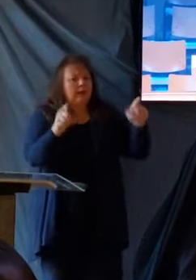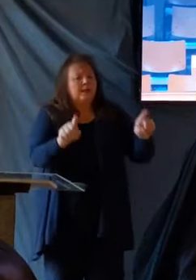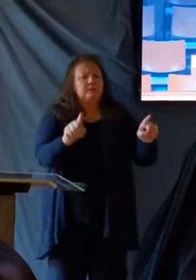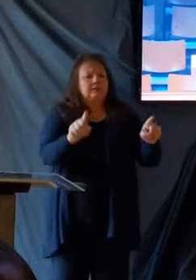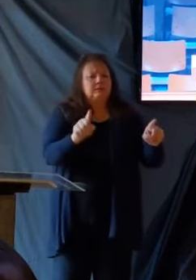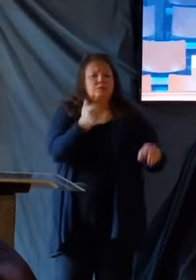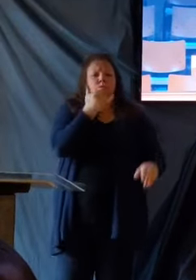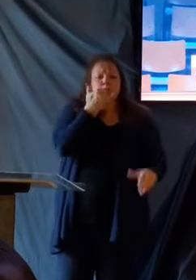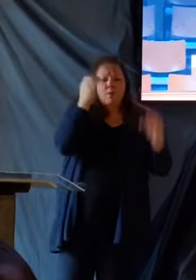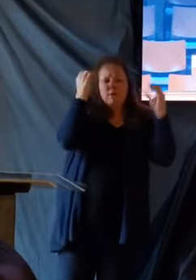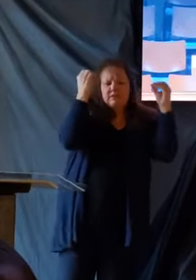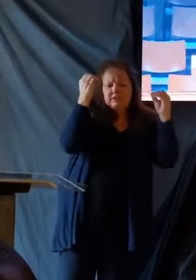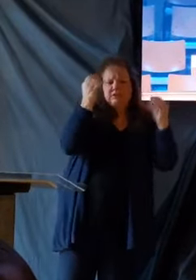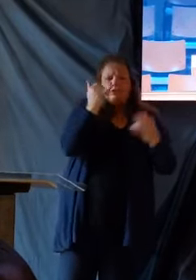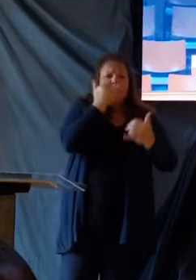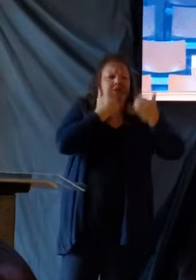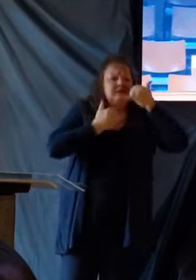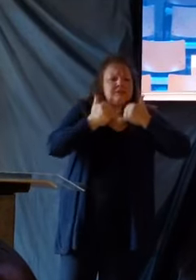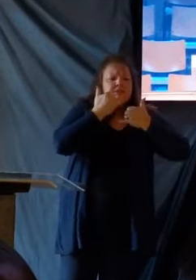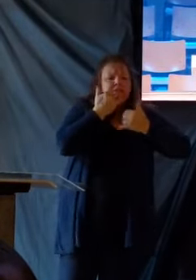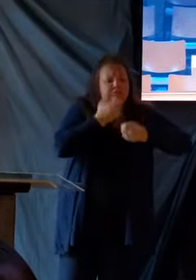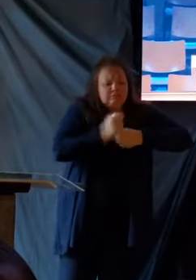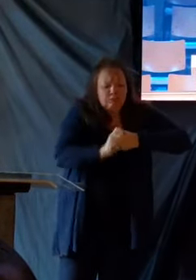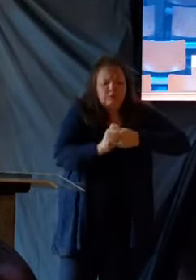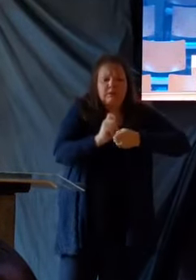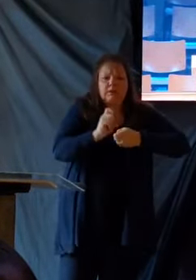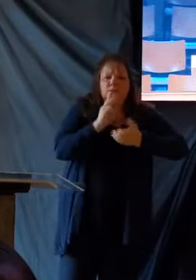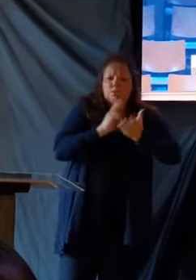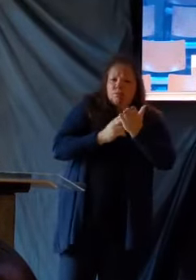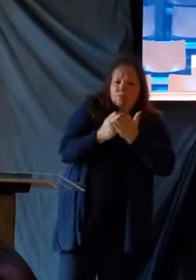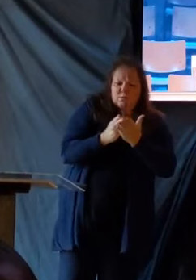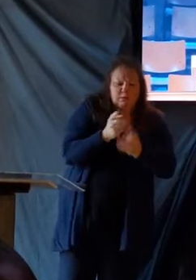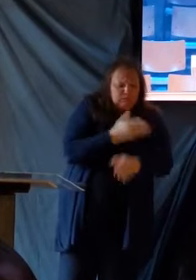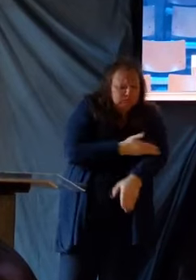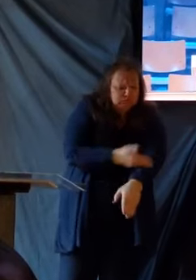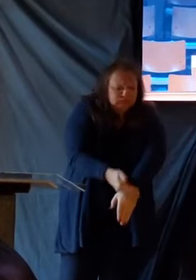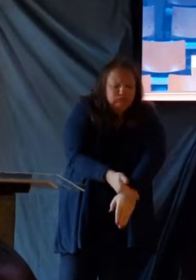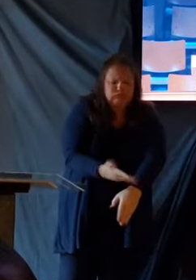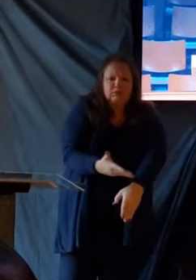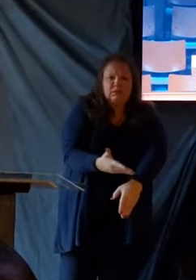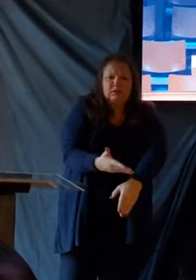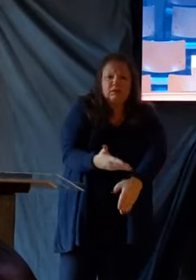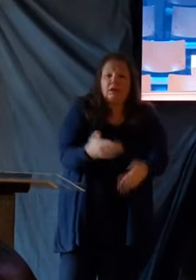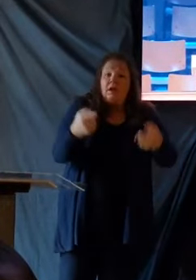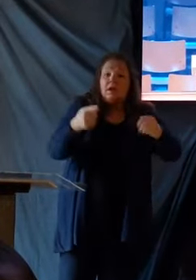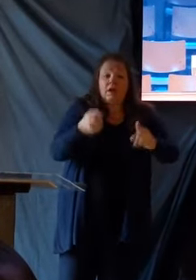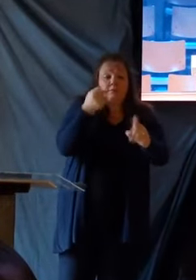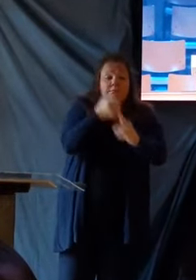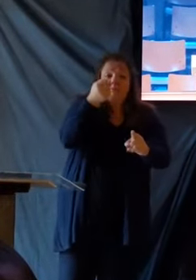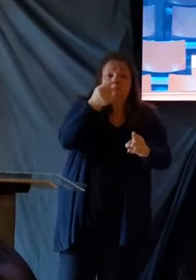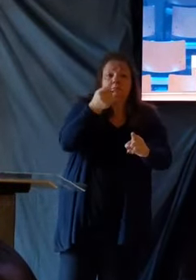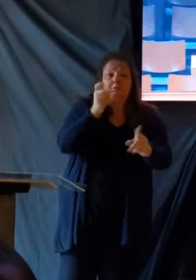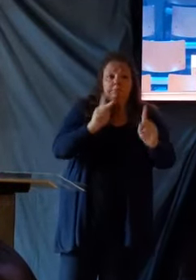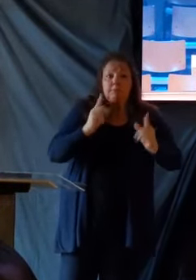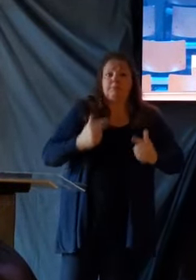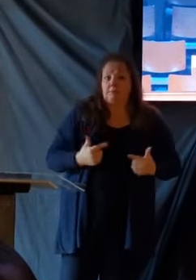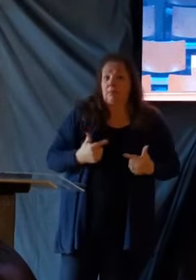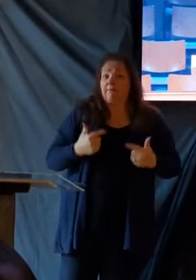False teaching, error, corruption of the truth ends up having an impact on